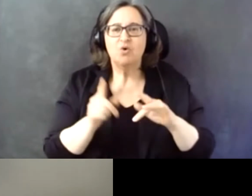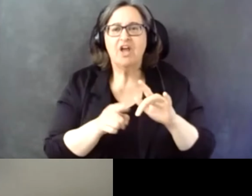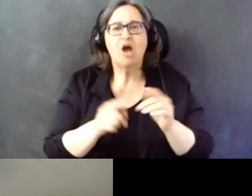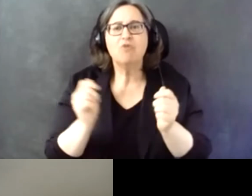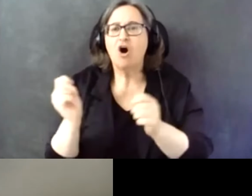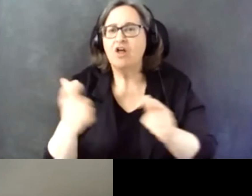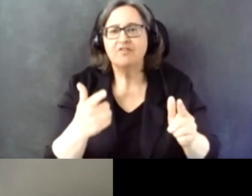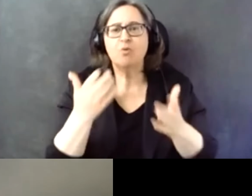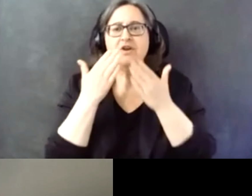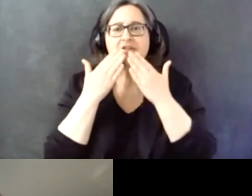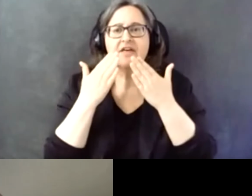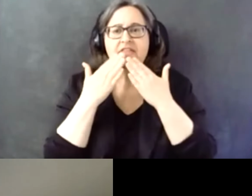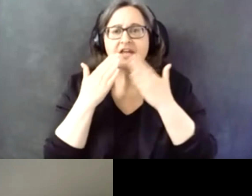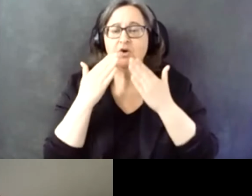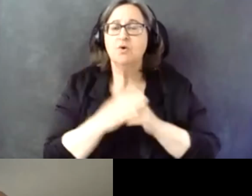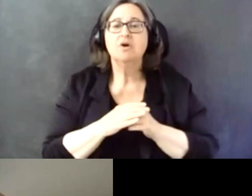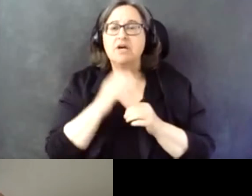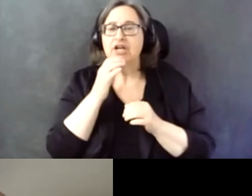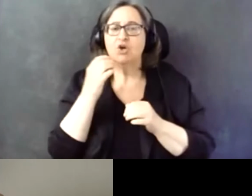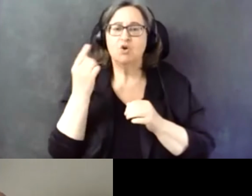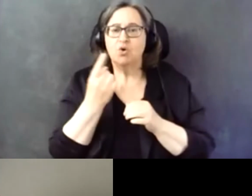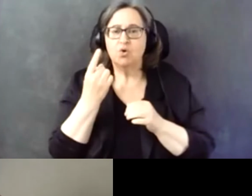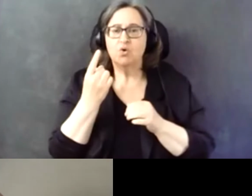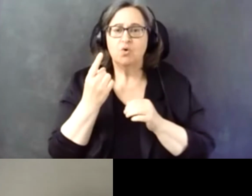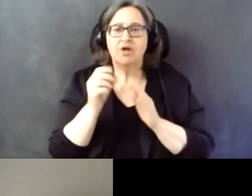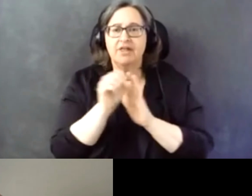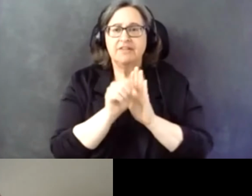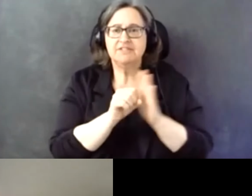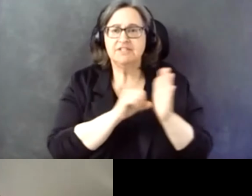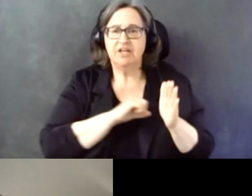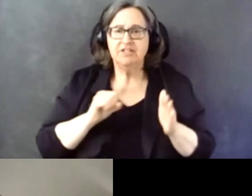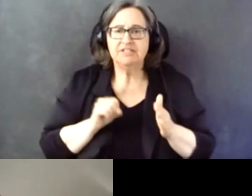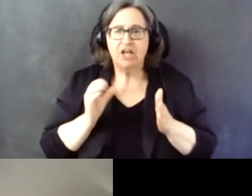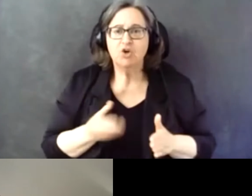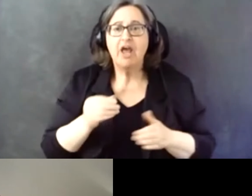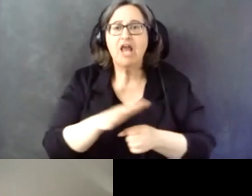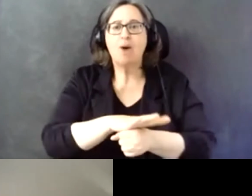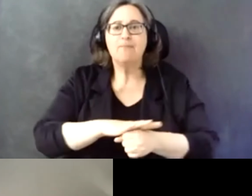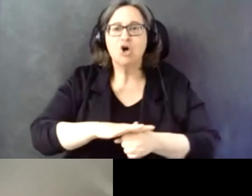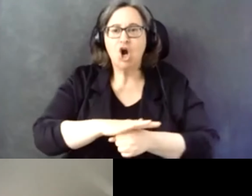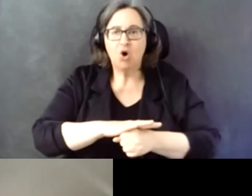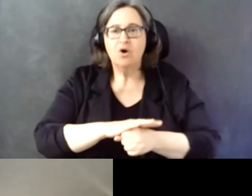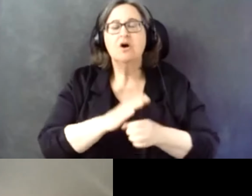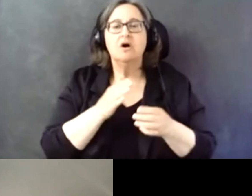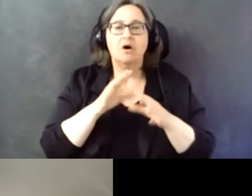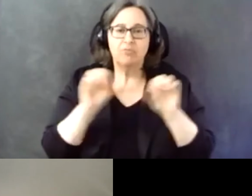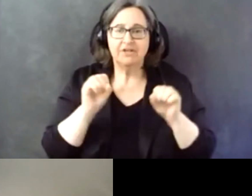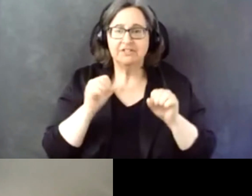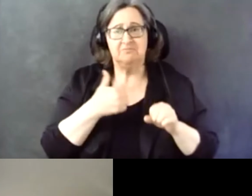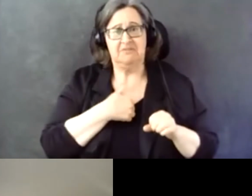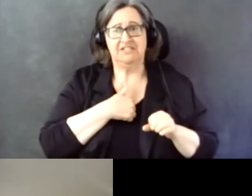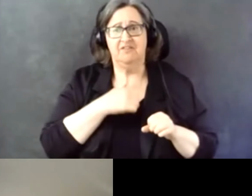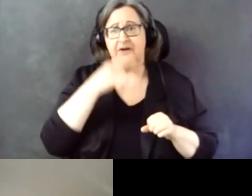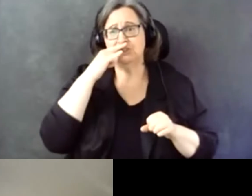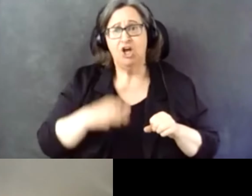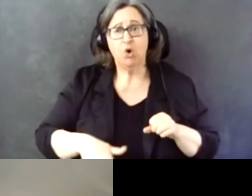of you and i want to thank you not only as a state senator and president but i want to thank you as a child that i grew up